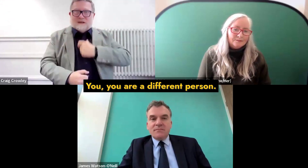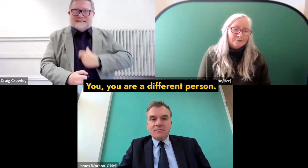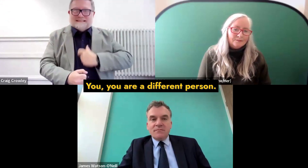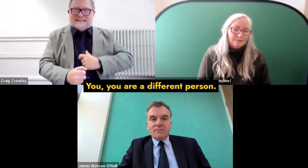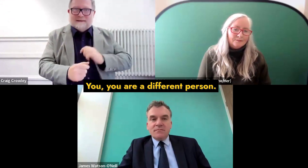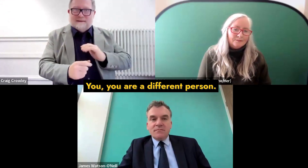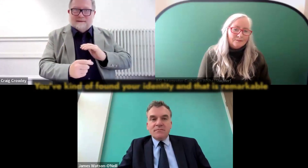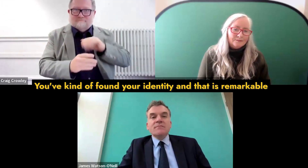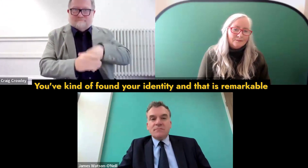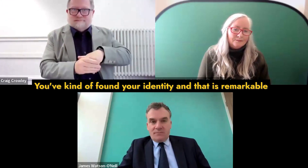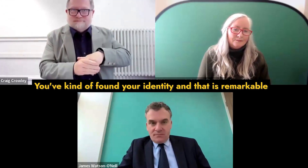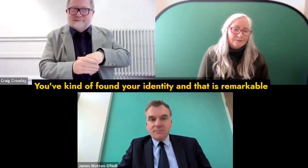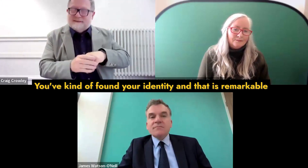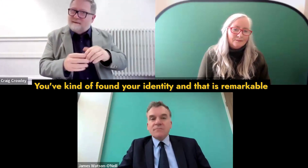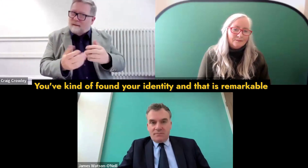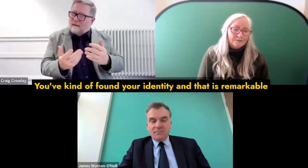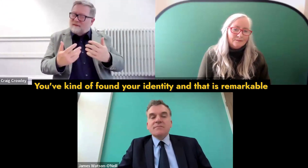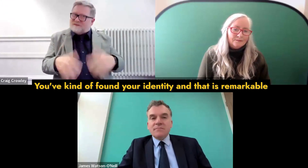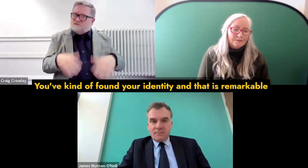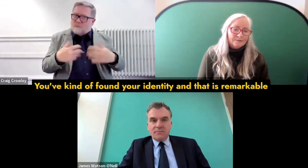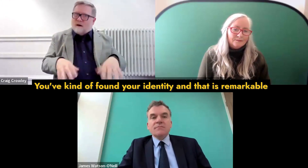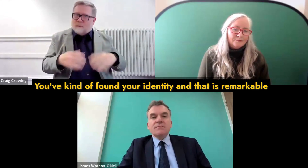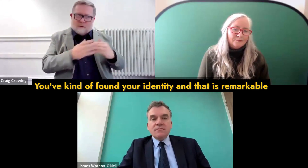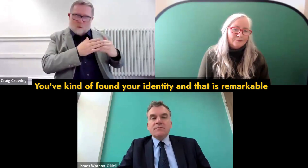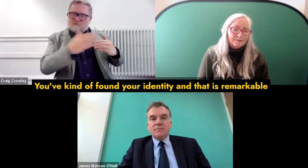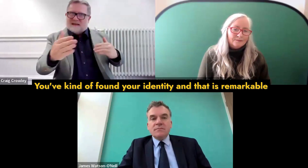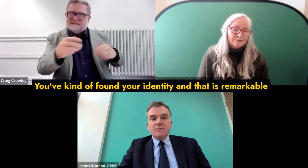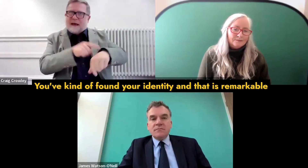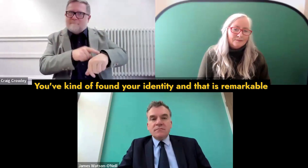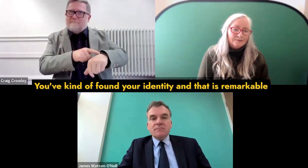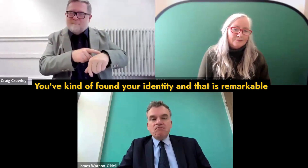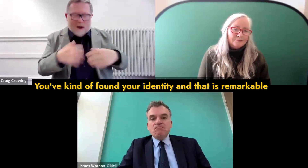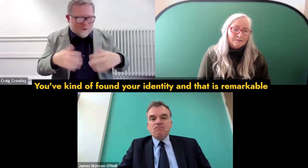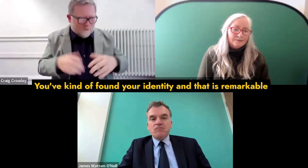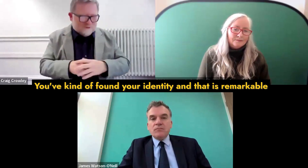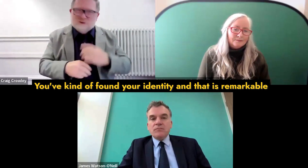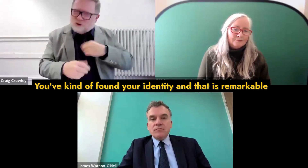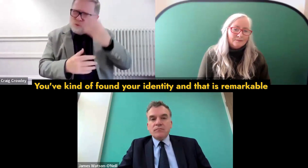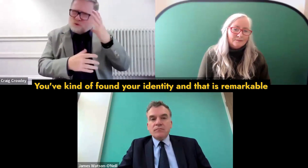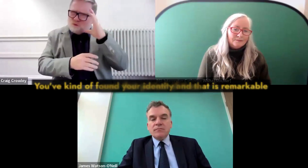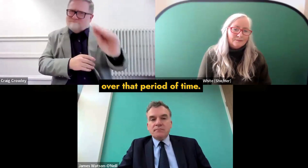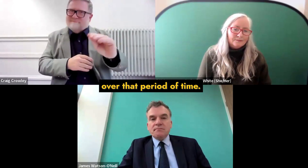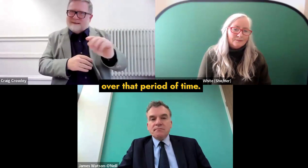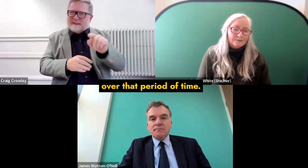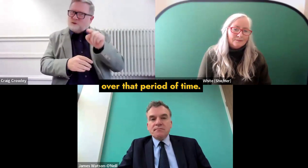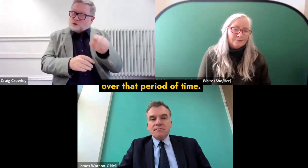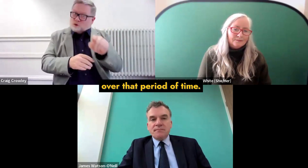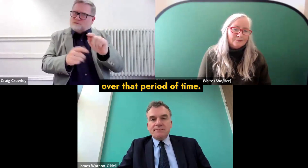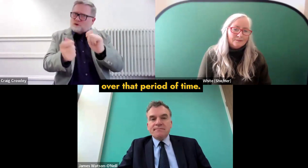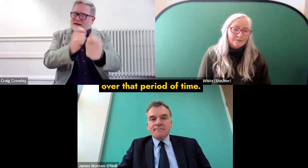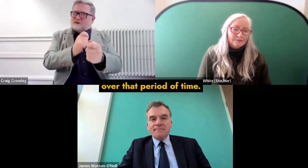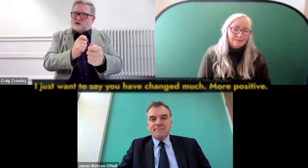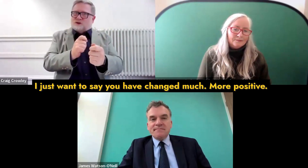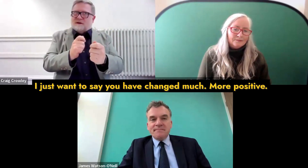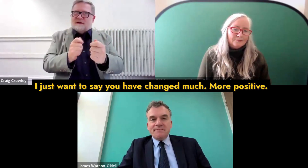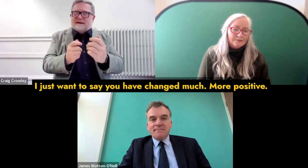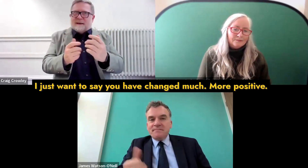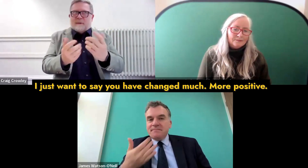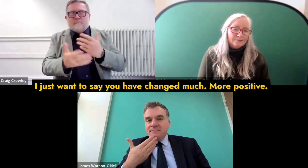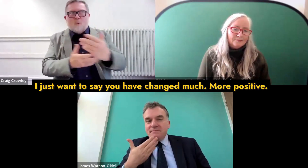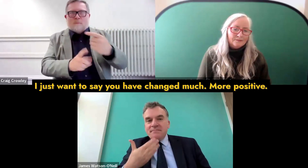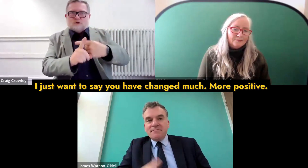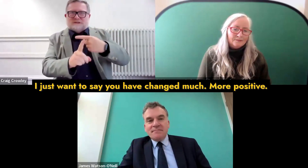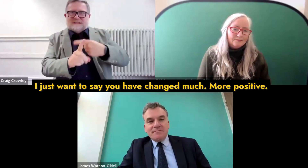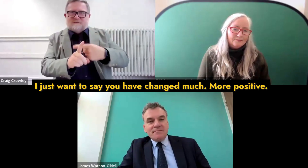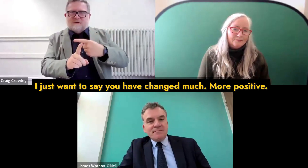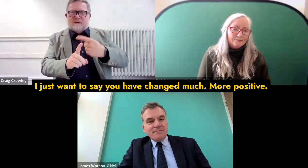different person. You've kind of found your identity. And that is remarkable over that period of time. So I